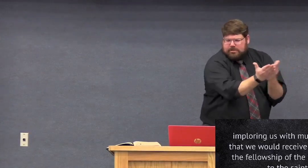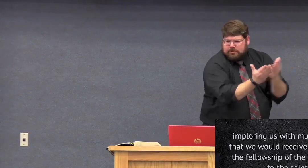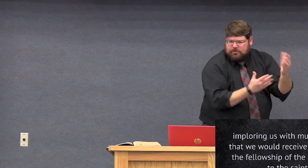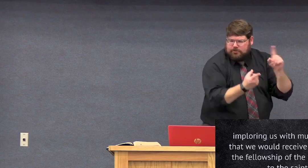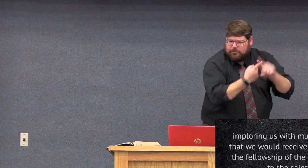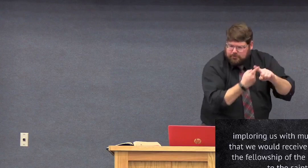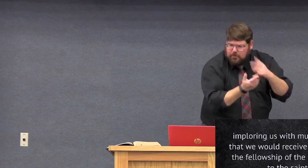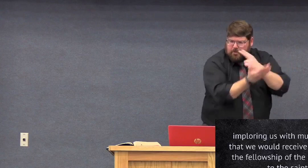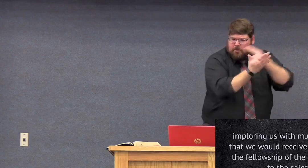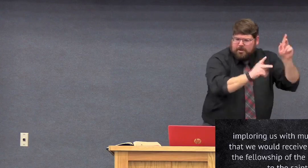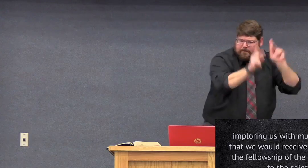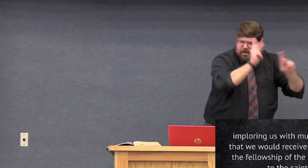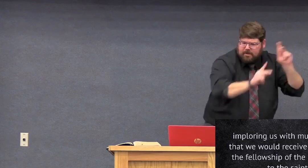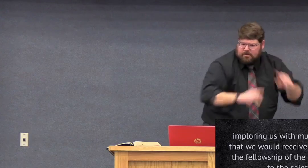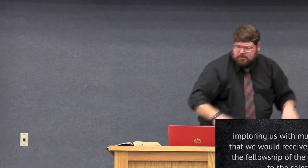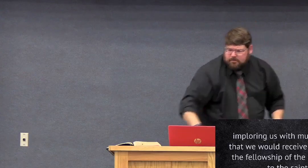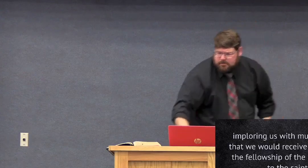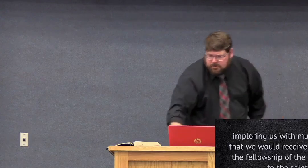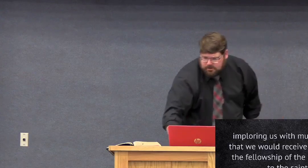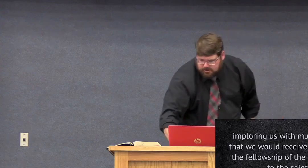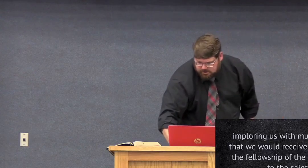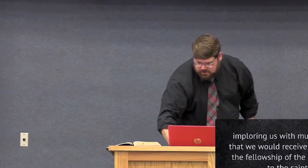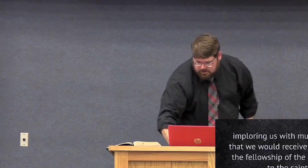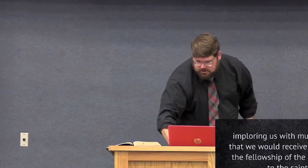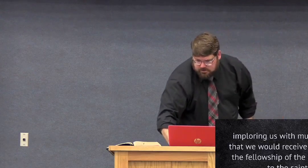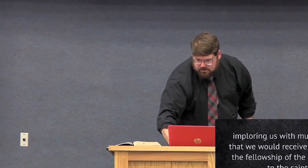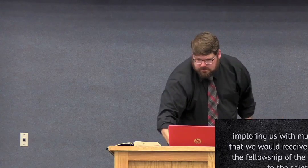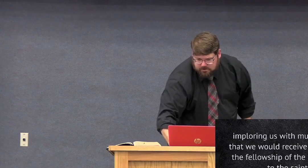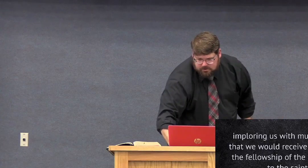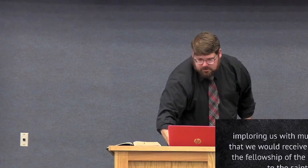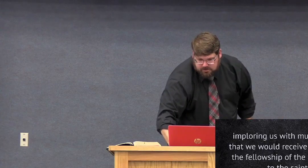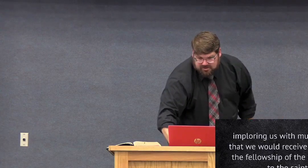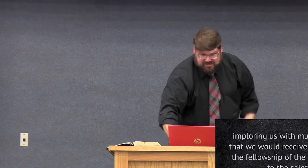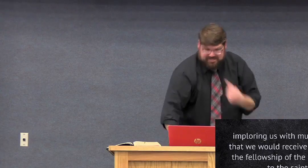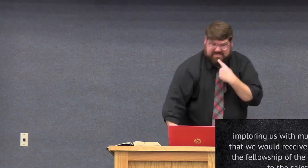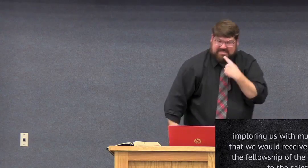receive the gift and the fellowship of the ministering to the saints.